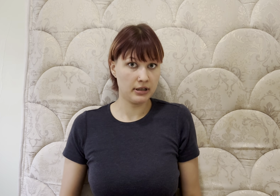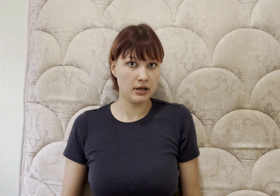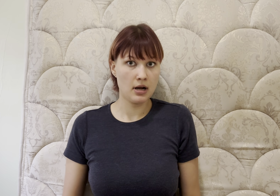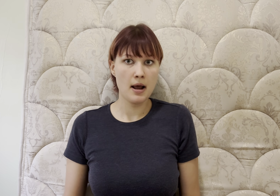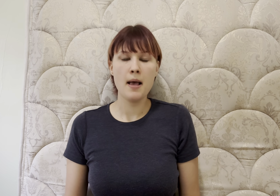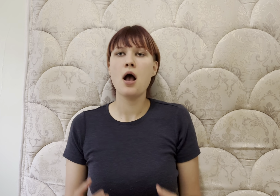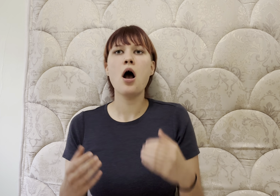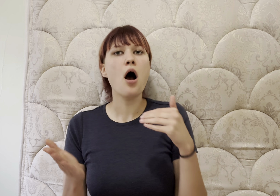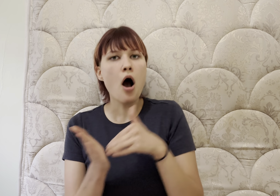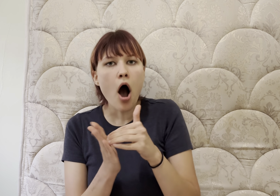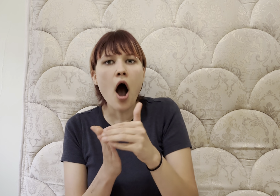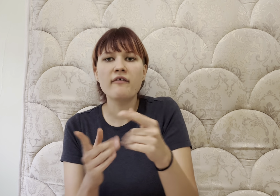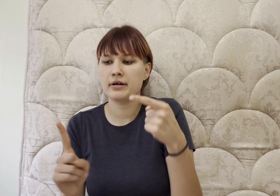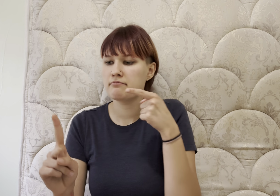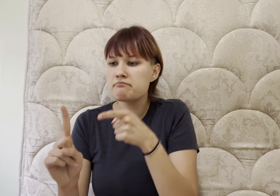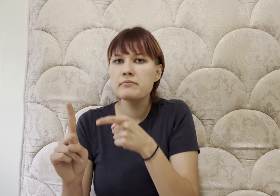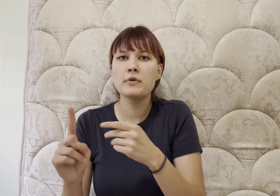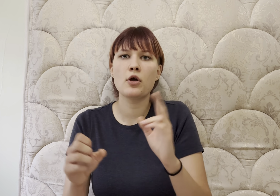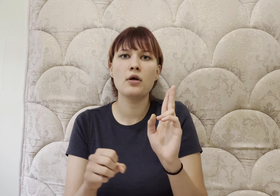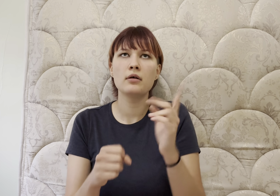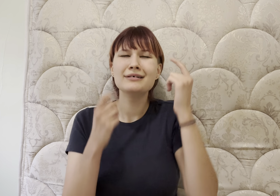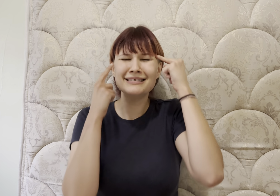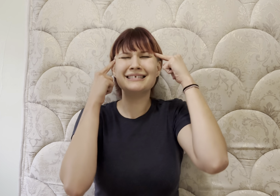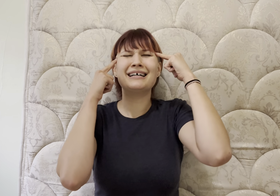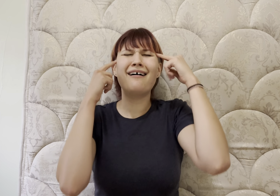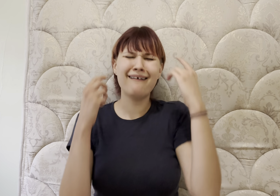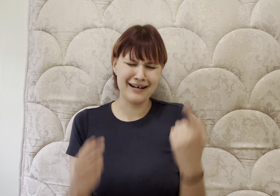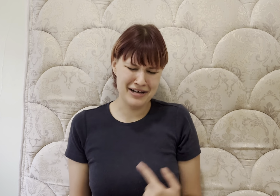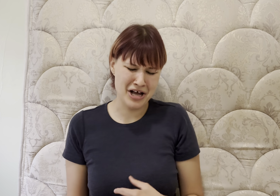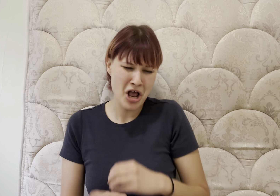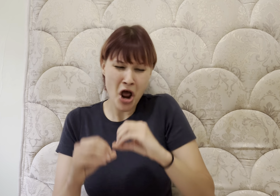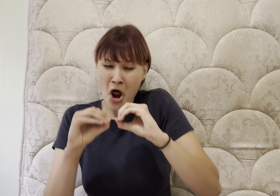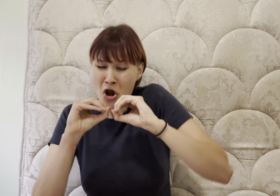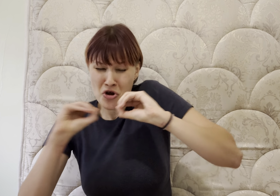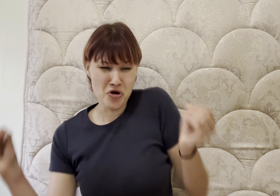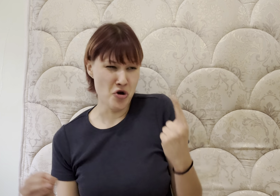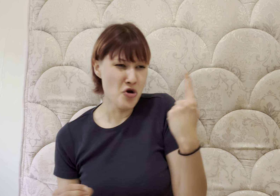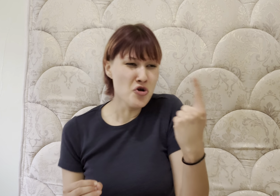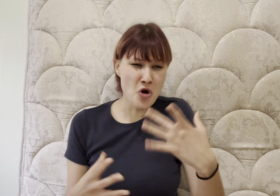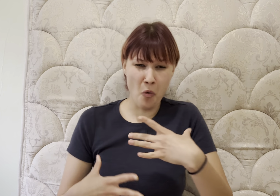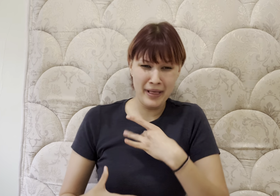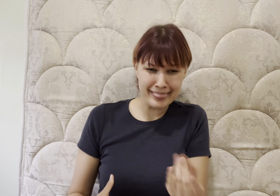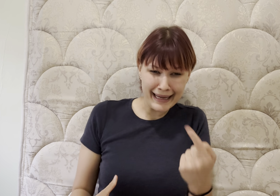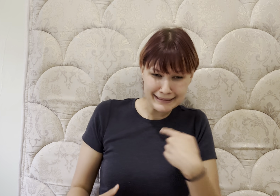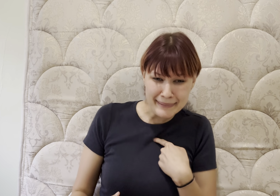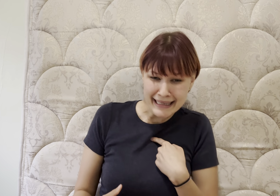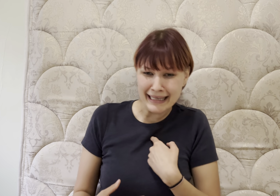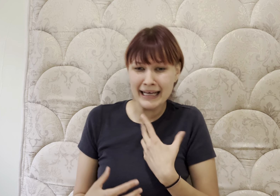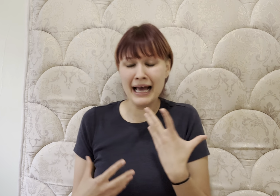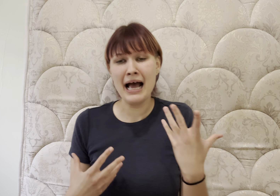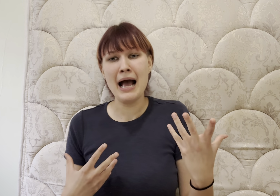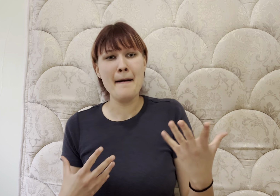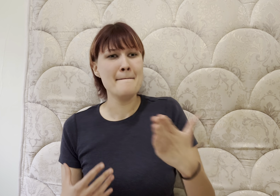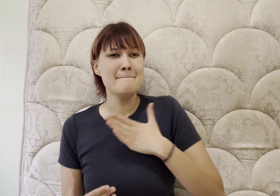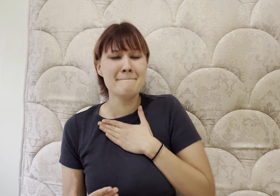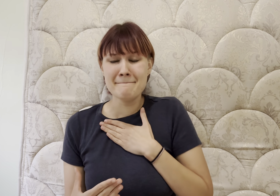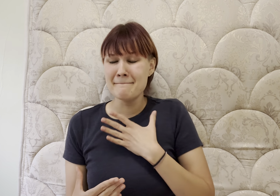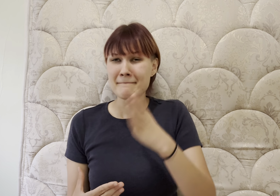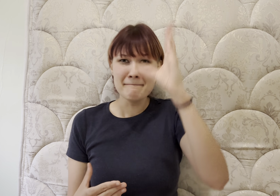example, instead of my boyfriend maybe left me for someone else, instead of just thinking that my boyfriend's not interested in me, I